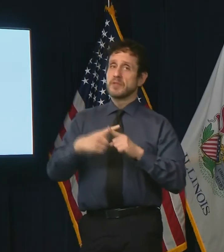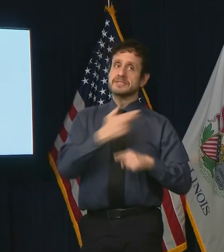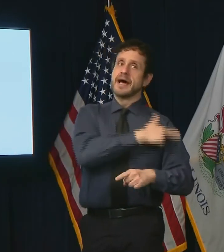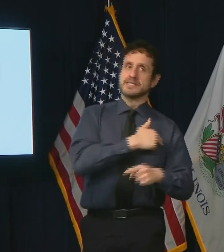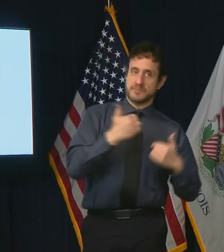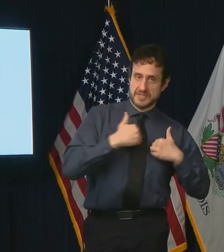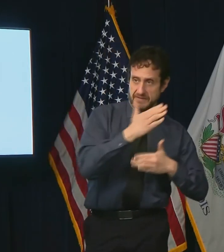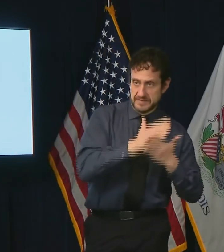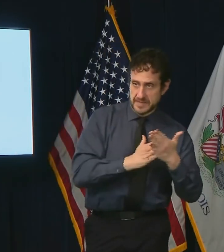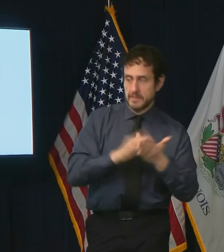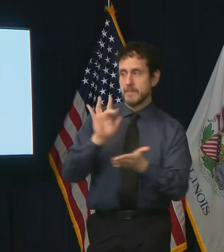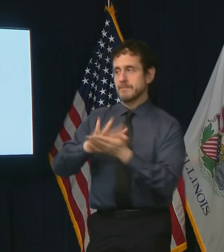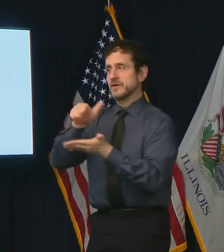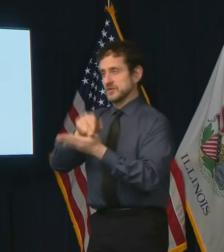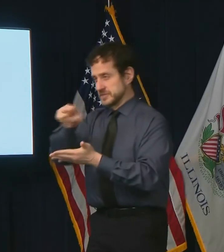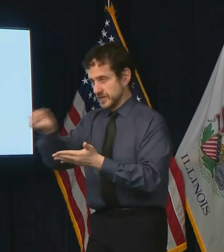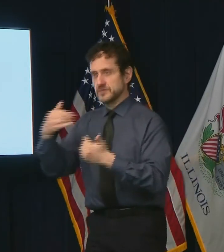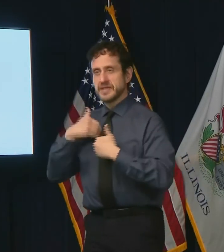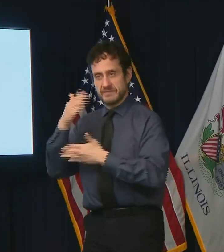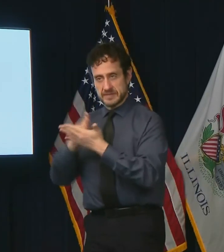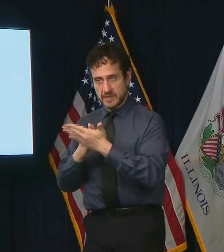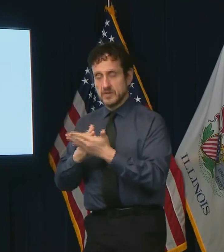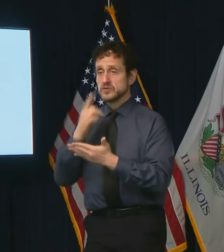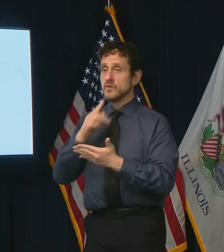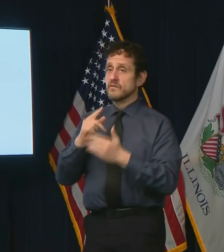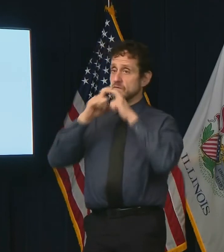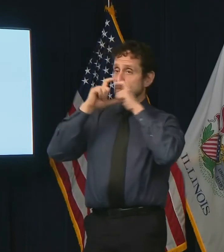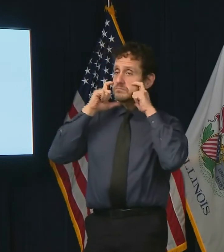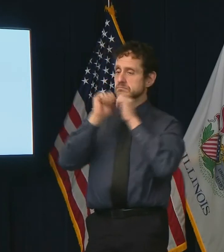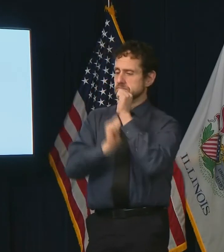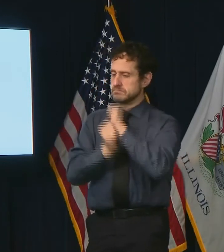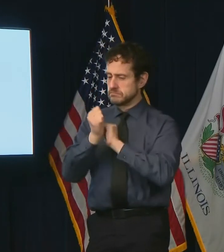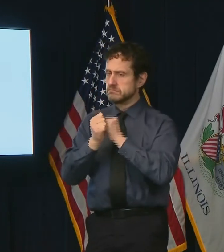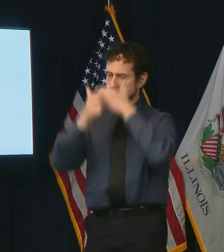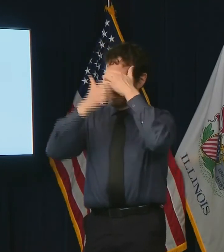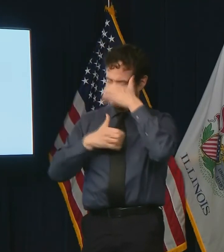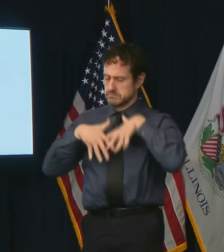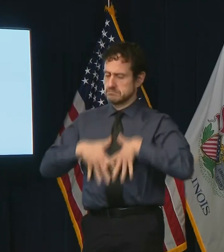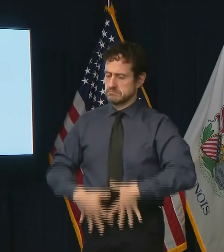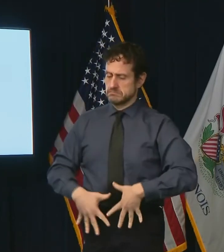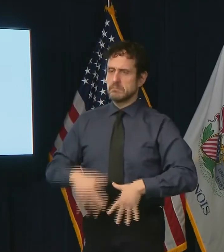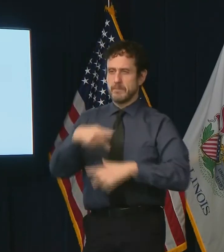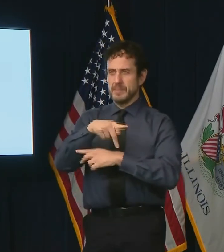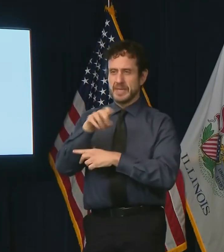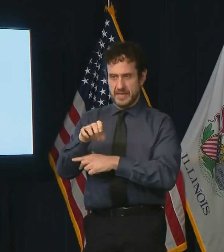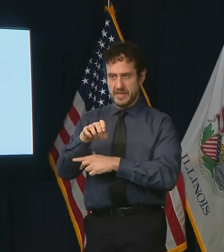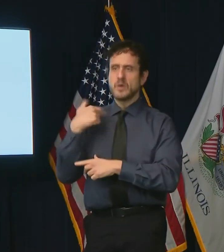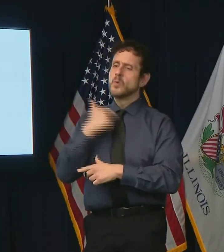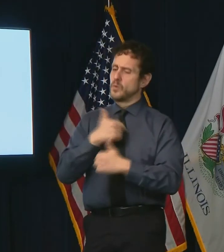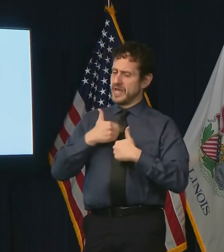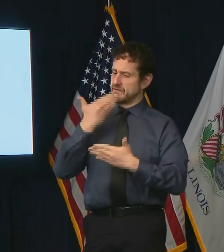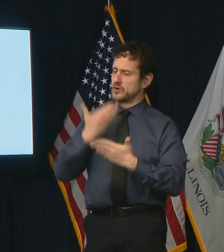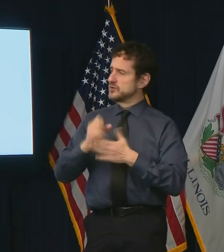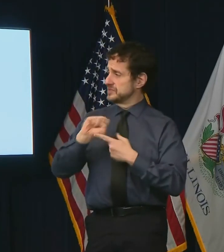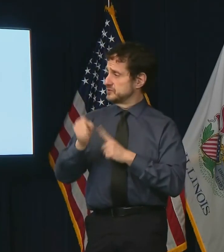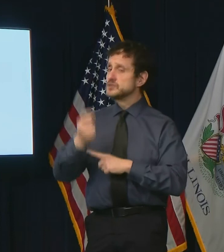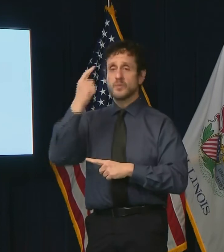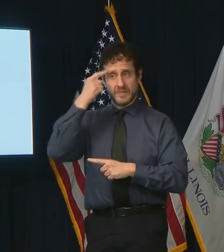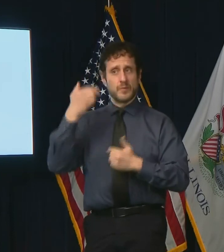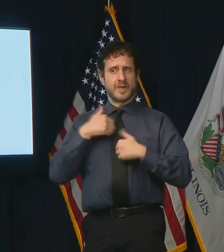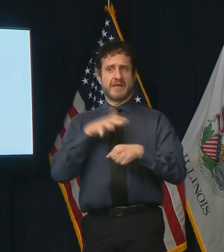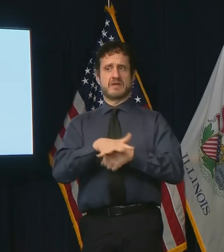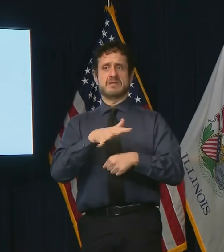So, at least at the PPE level, we, I think, have a pretty good situation. We think that will hold us